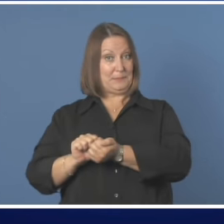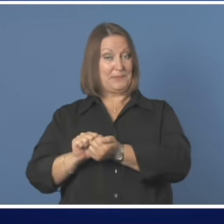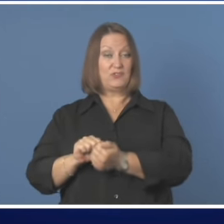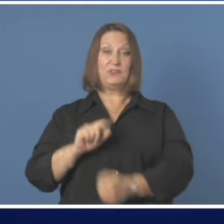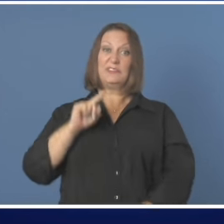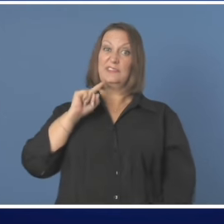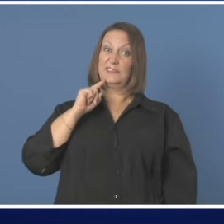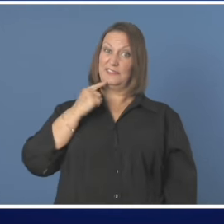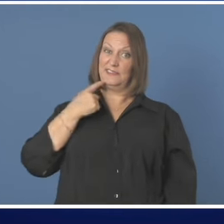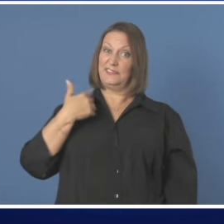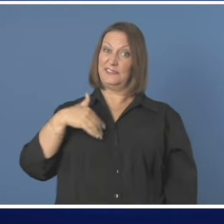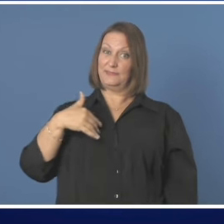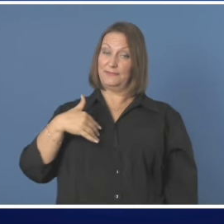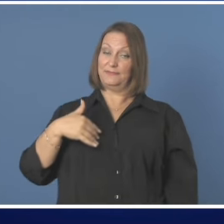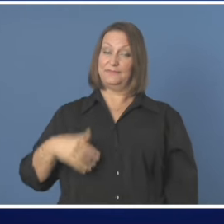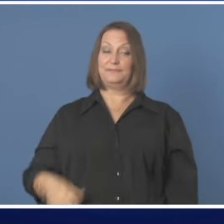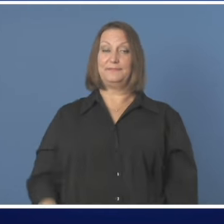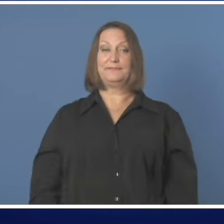Damage: